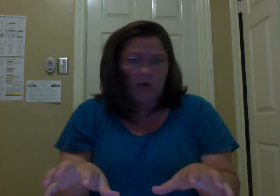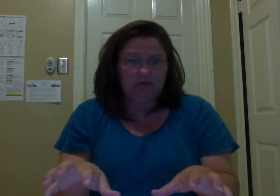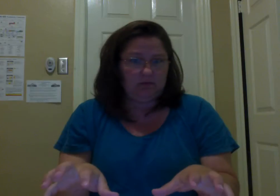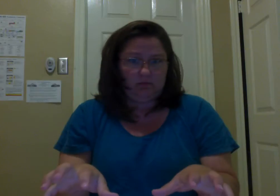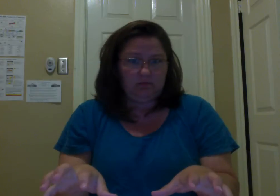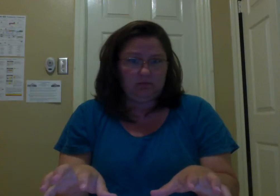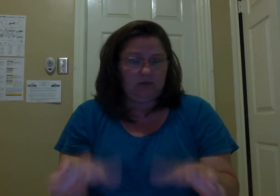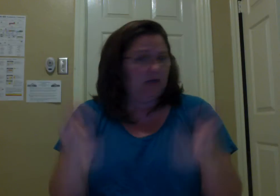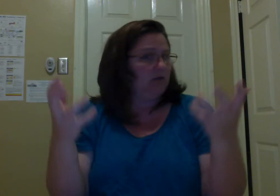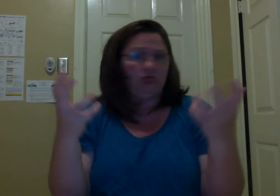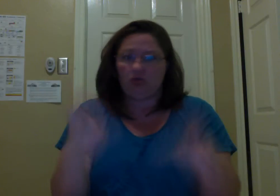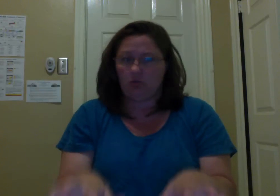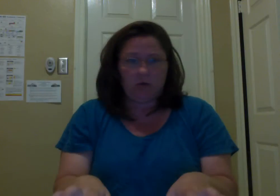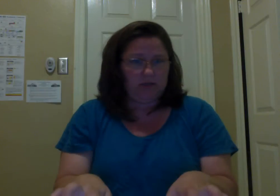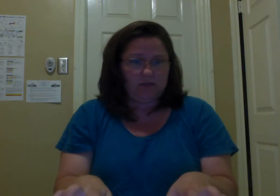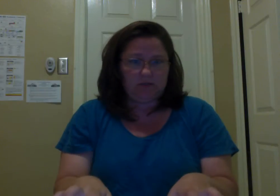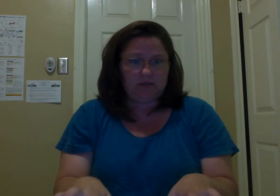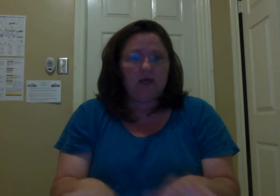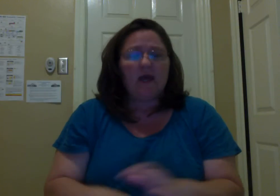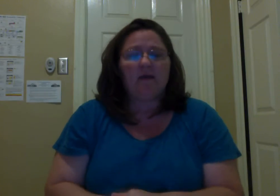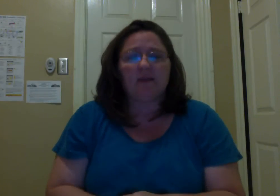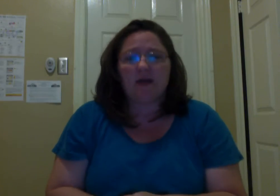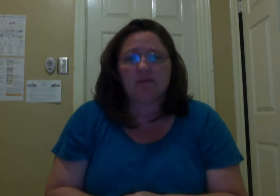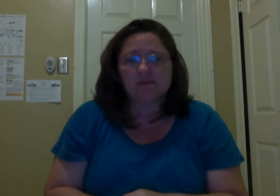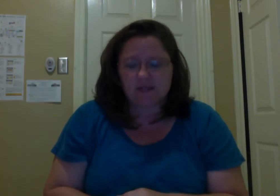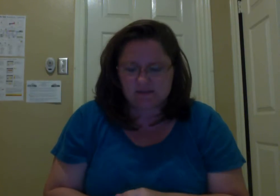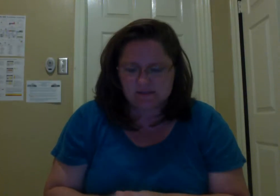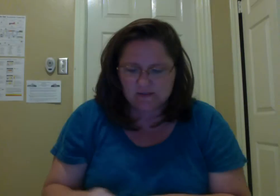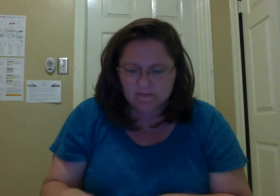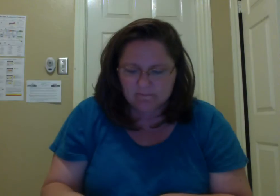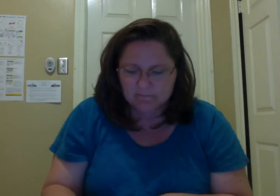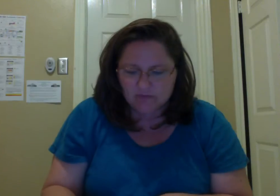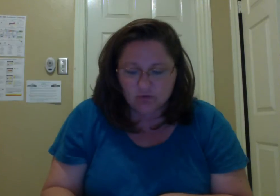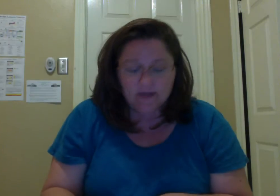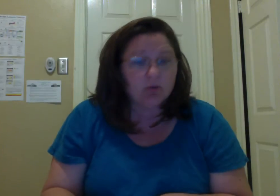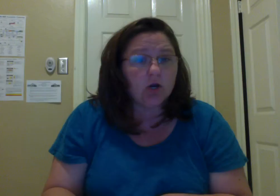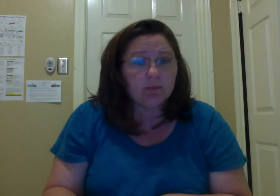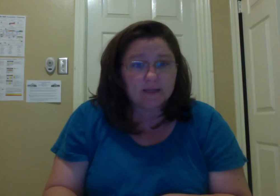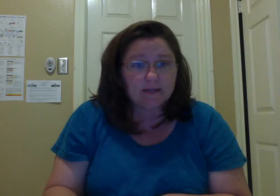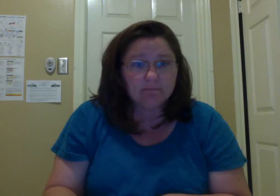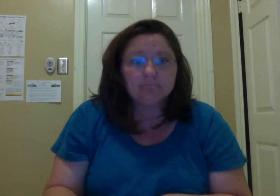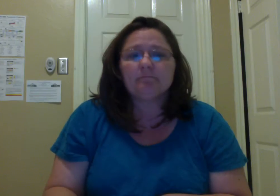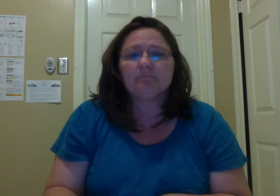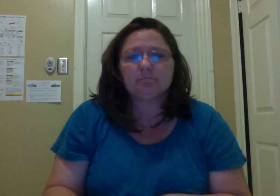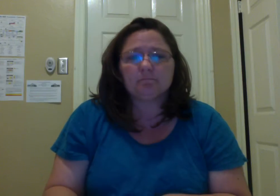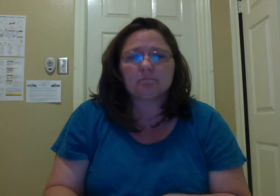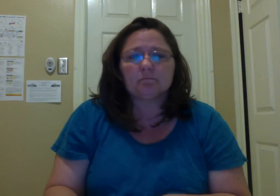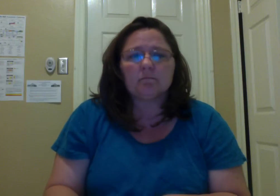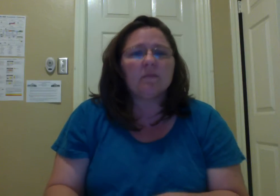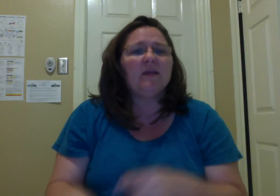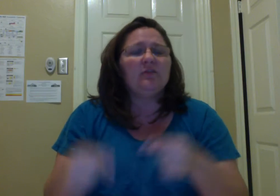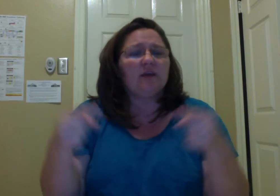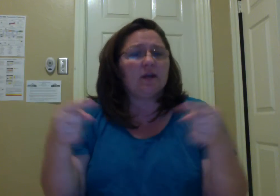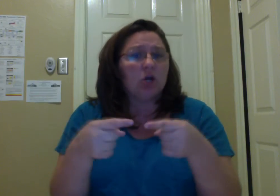want. Okay, don't want. And then Adam says, don't let him hurt me. And you sign